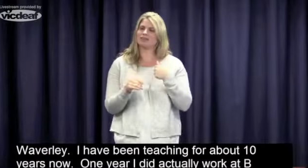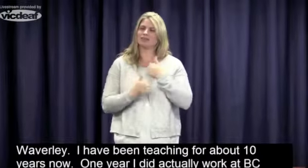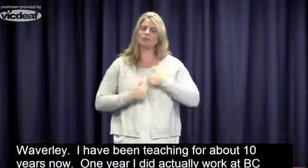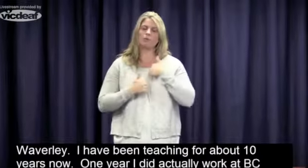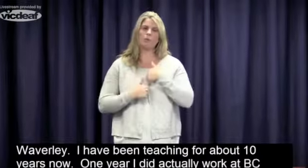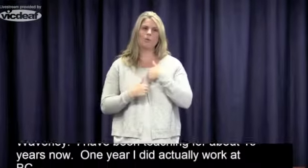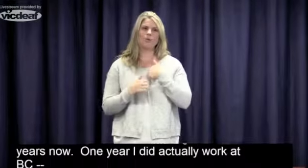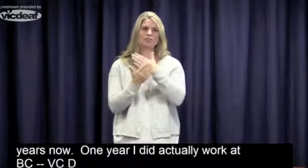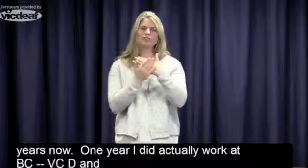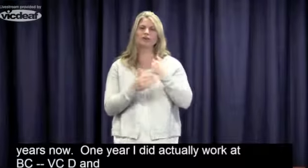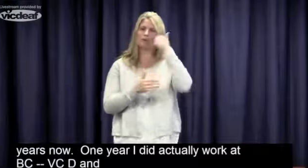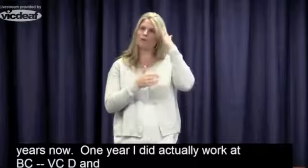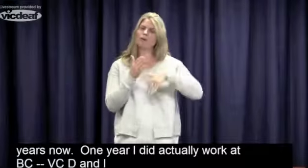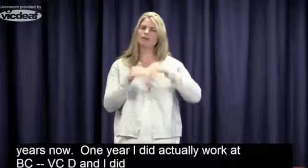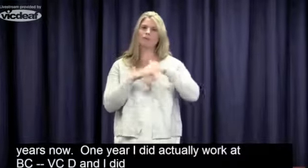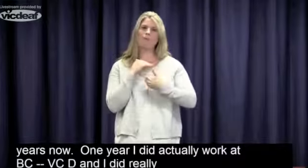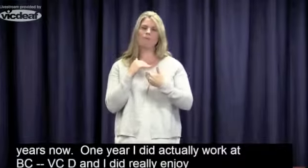I think I love teaching because I really enjoy